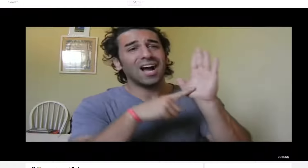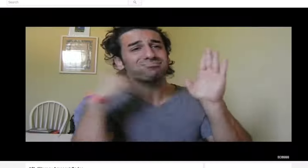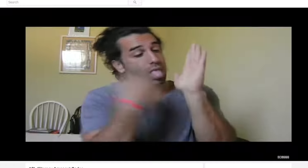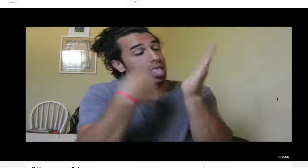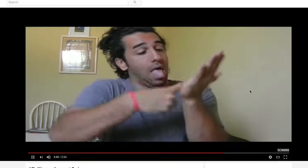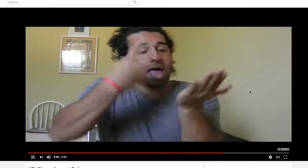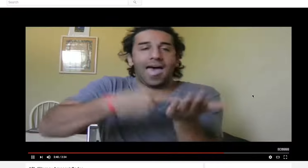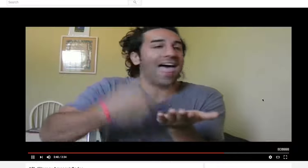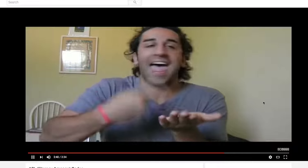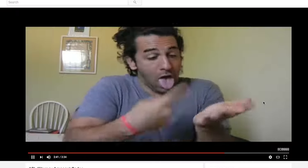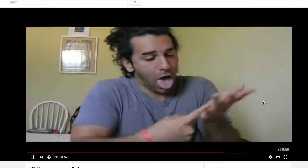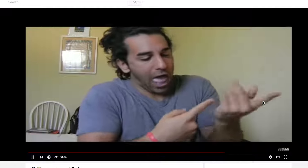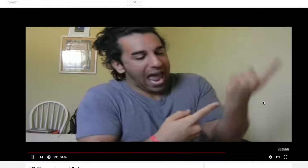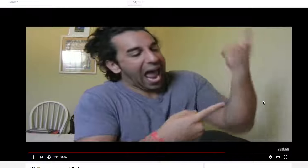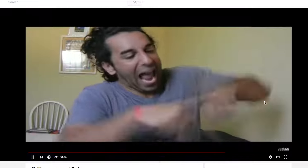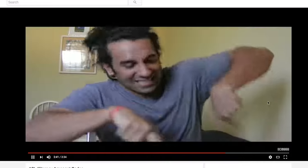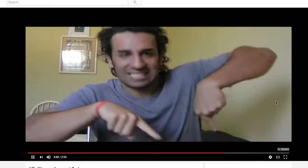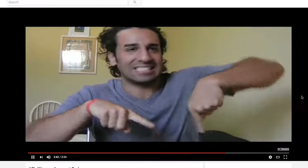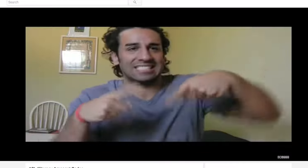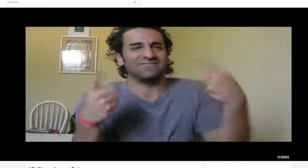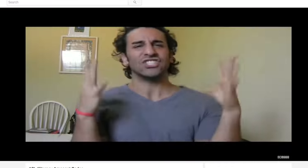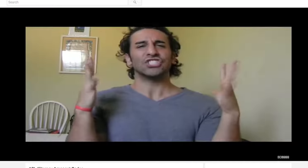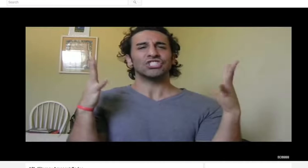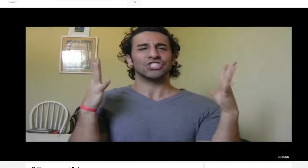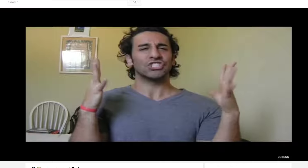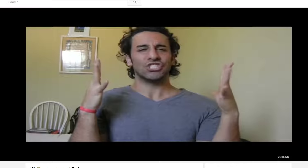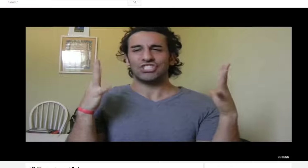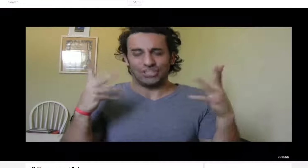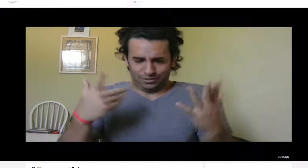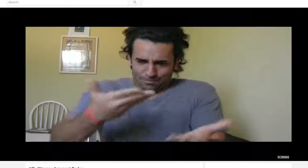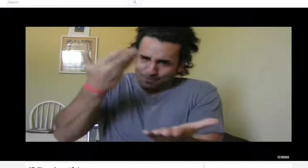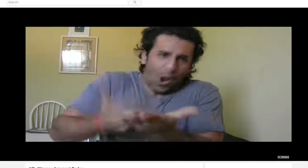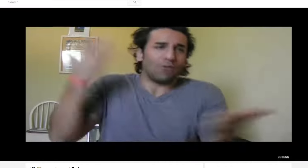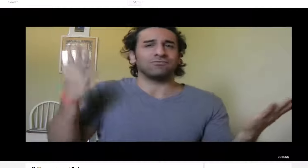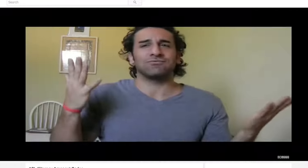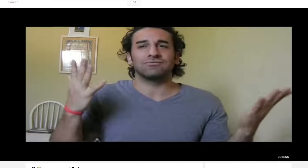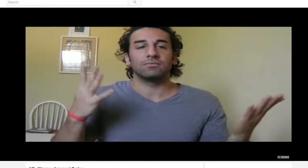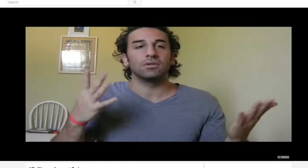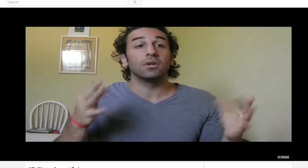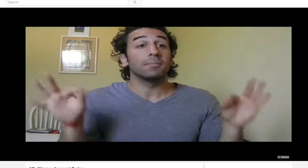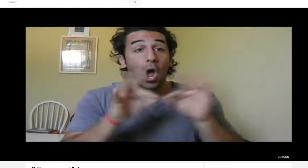The evidence shows that the counter-argument for this is invalid. It doesn't hold any water.